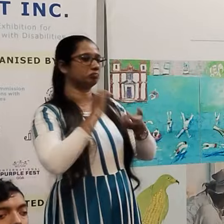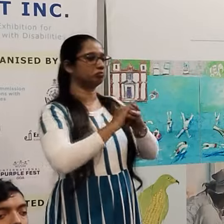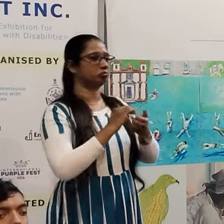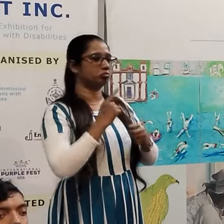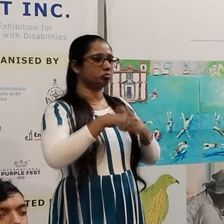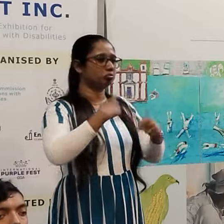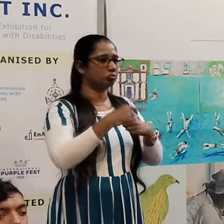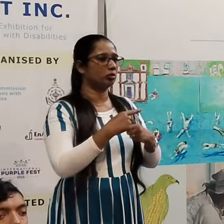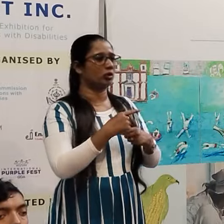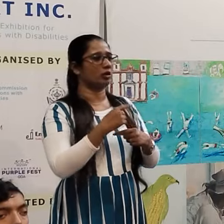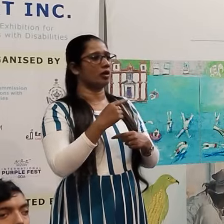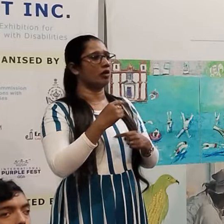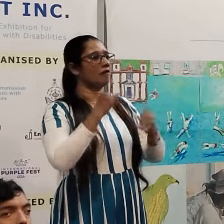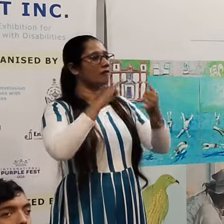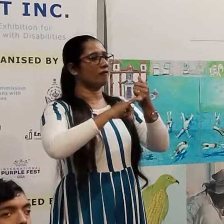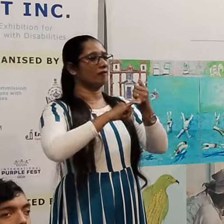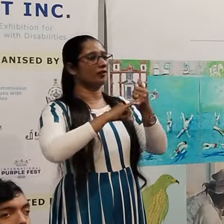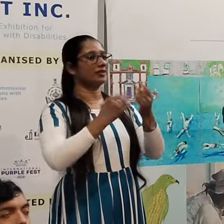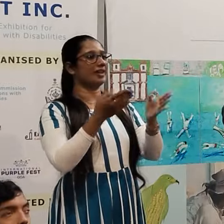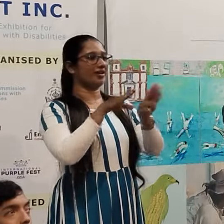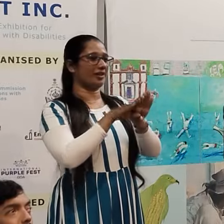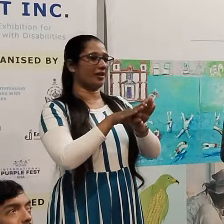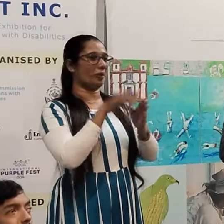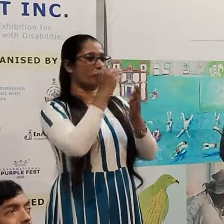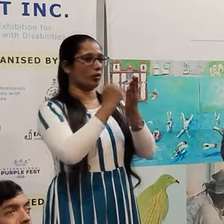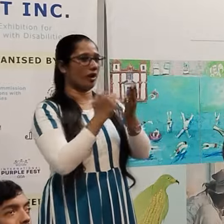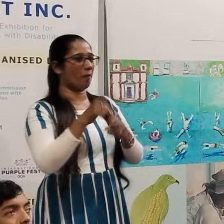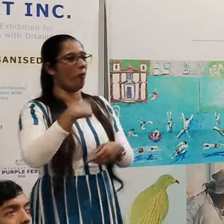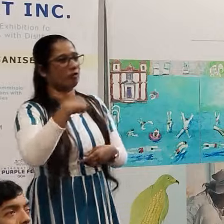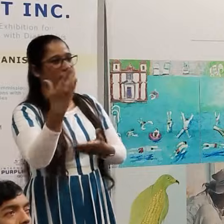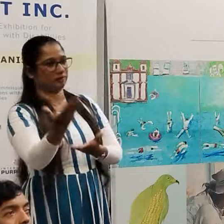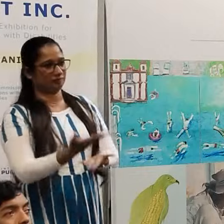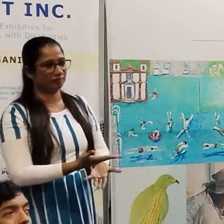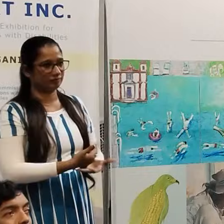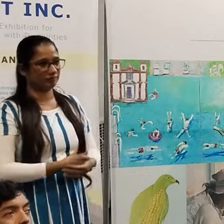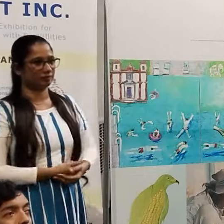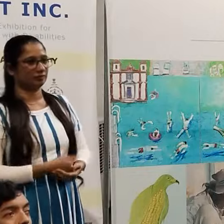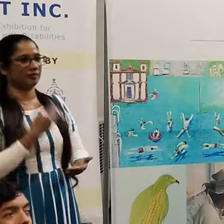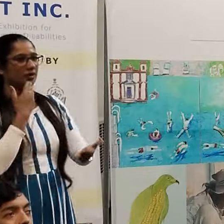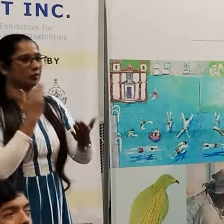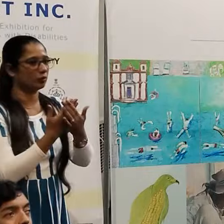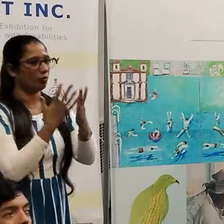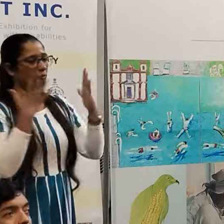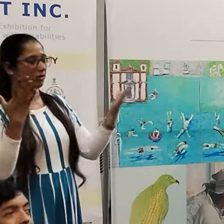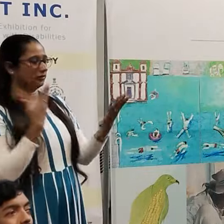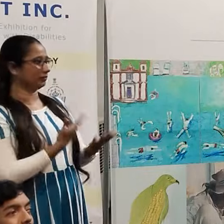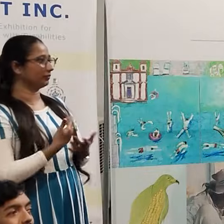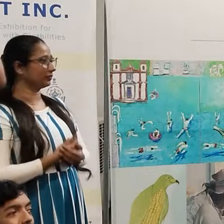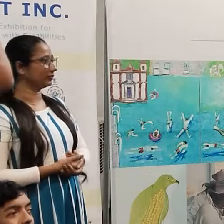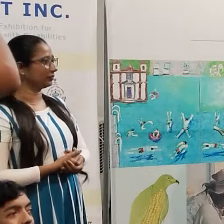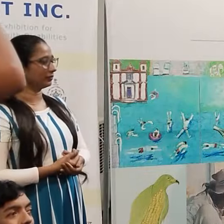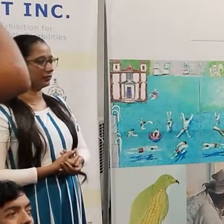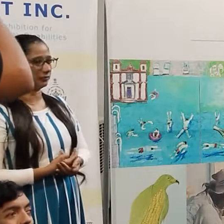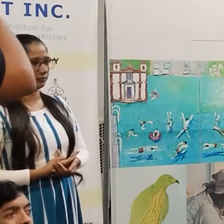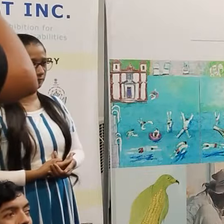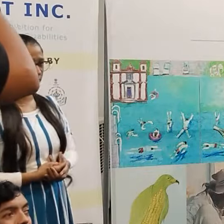He comes for every Sunday program and he's here today. Thank you so much, Dr. Vinay.